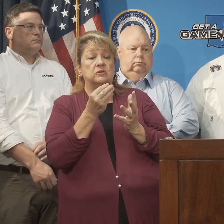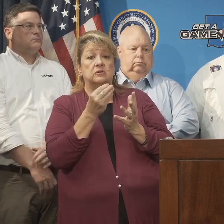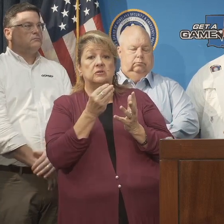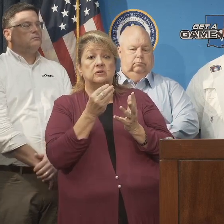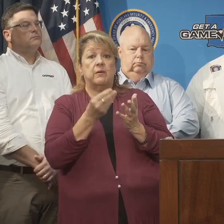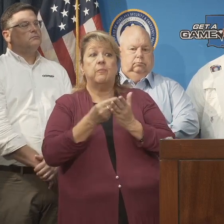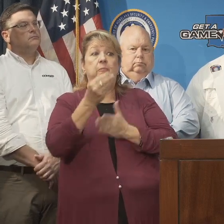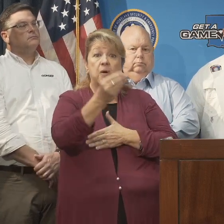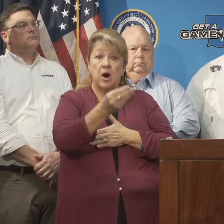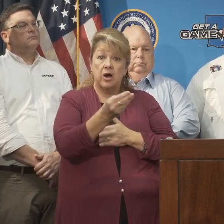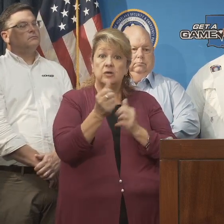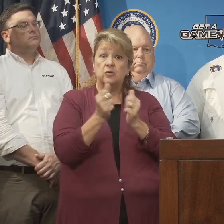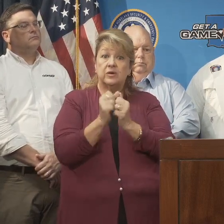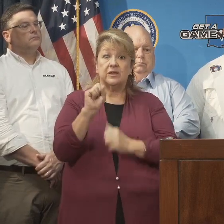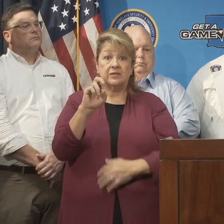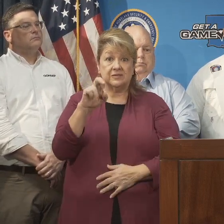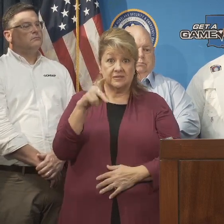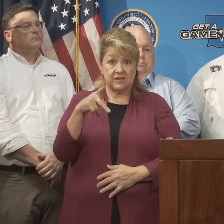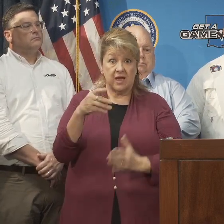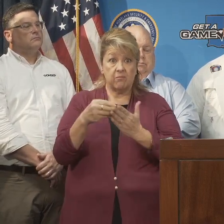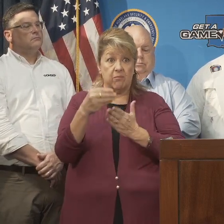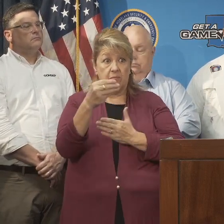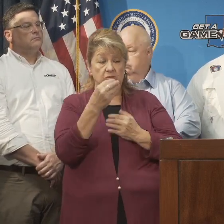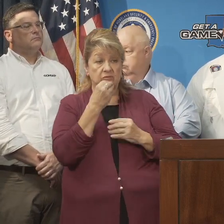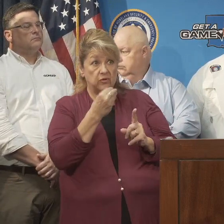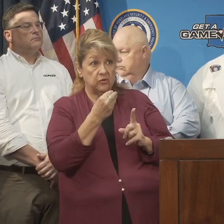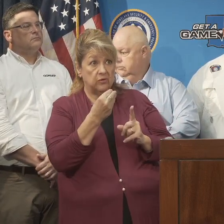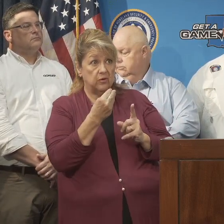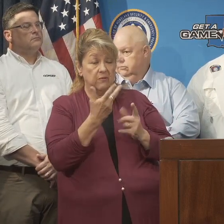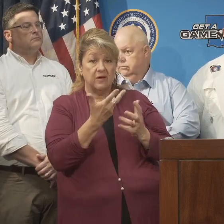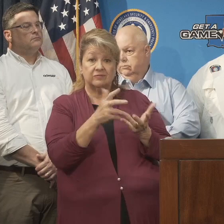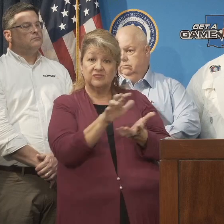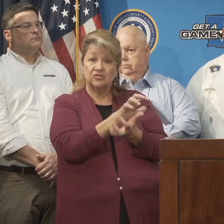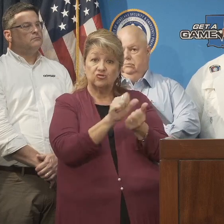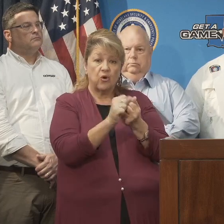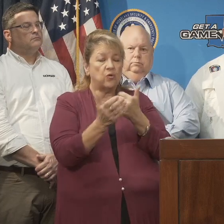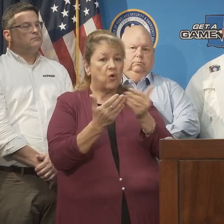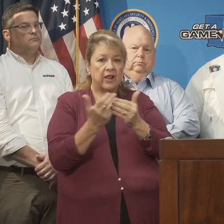been purchased with SNAP benefits has been lost for some